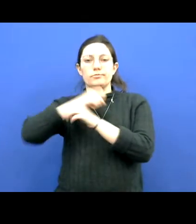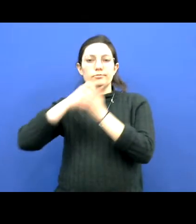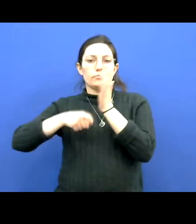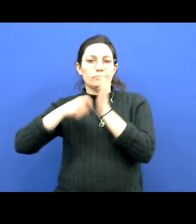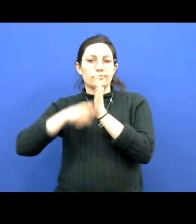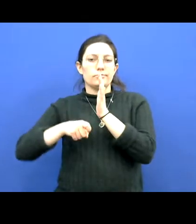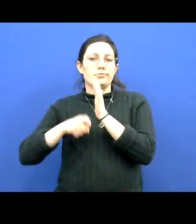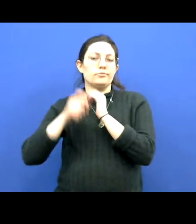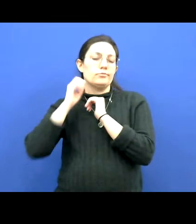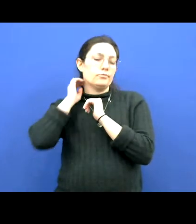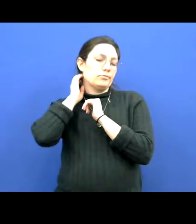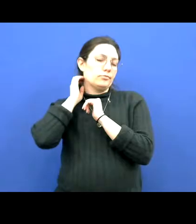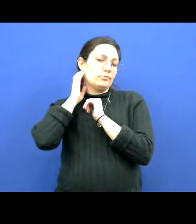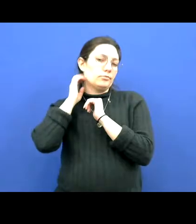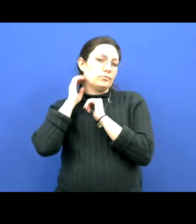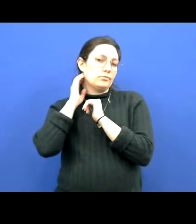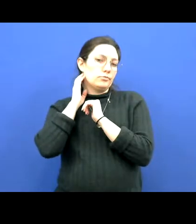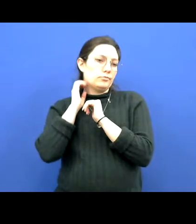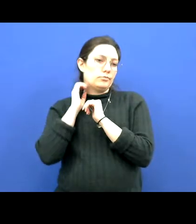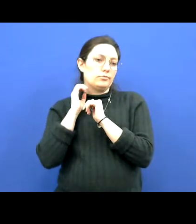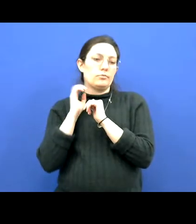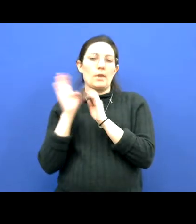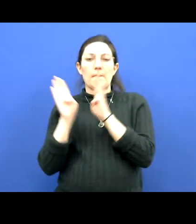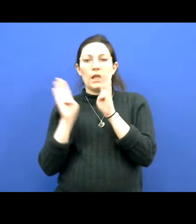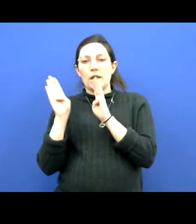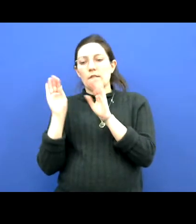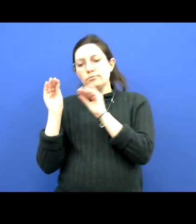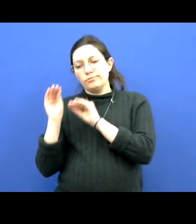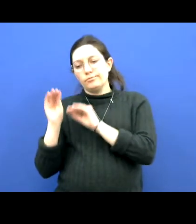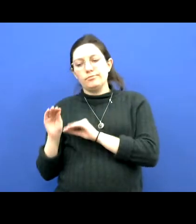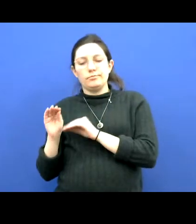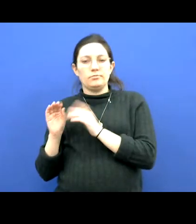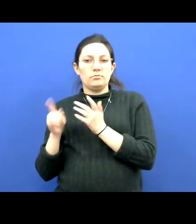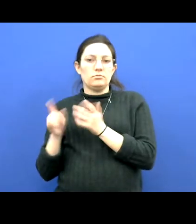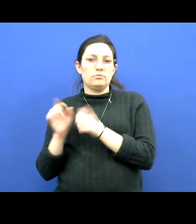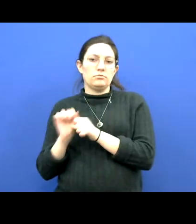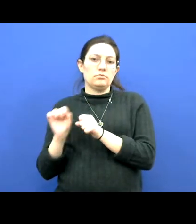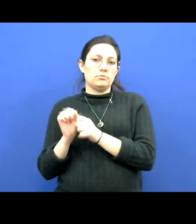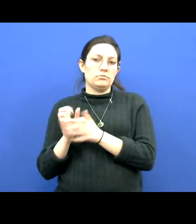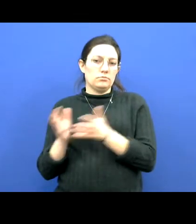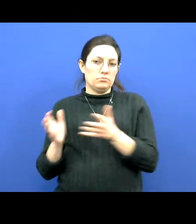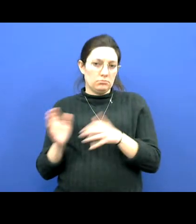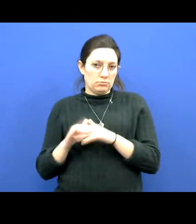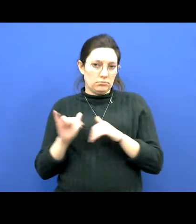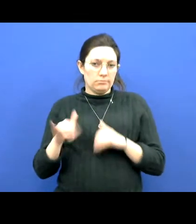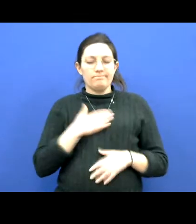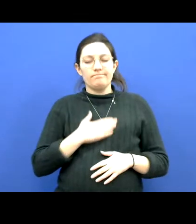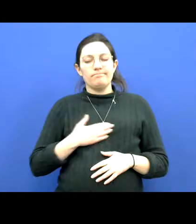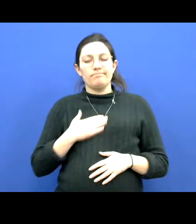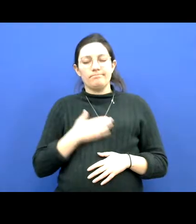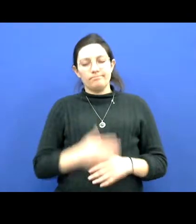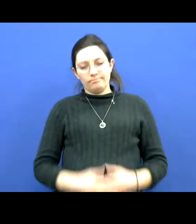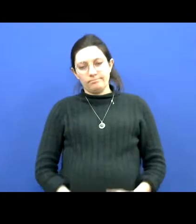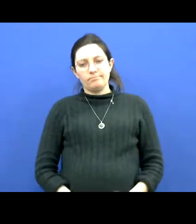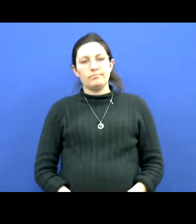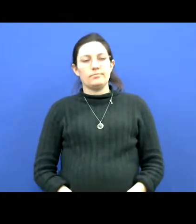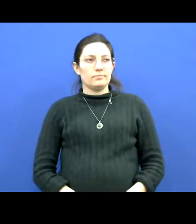quotes from the companies, putting the bid together. So doing a lot of the work on this. Very appreciative of all the work he's